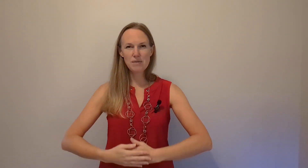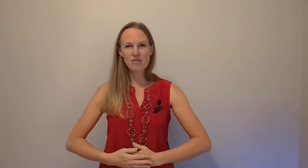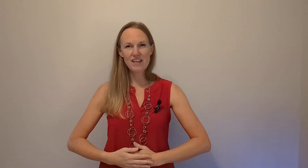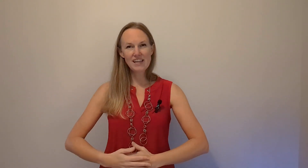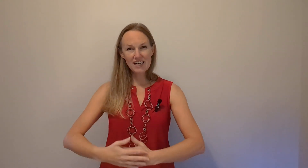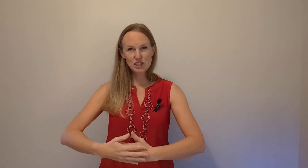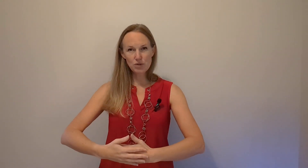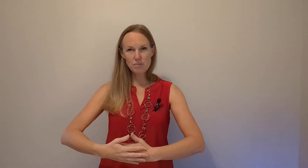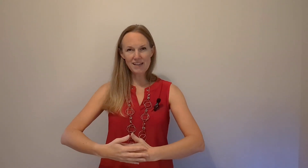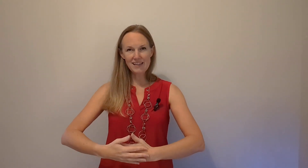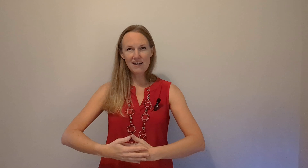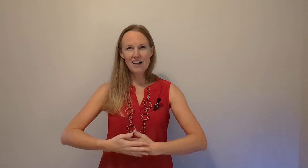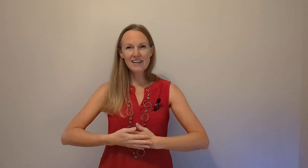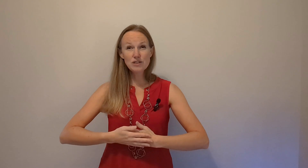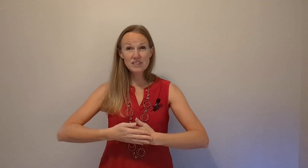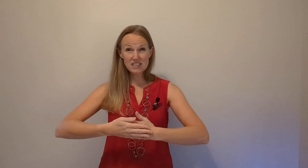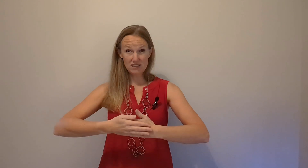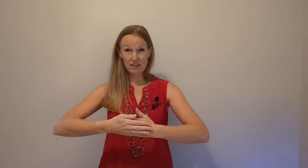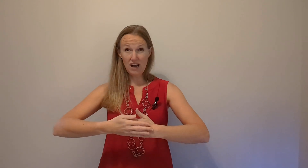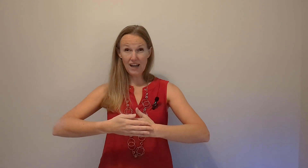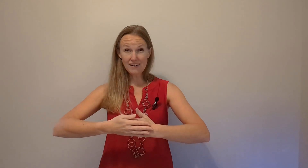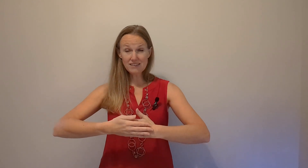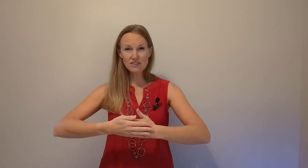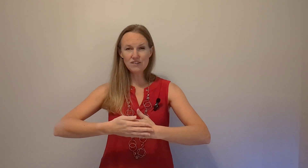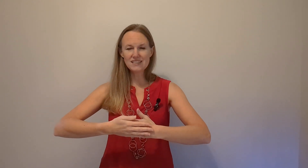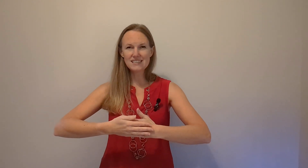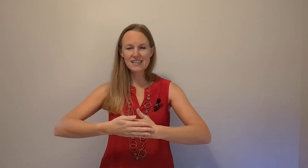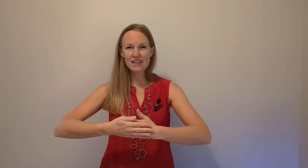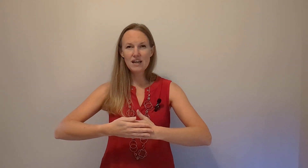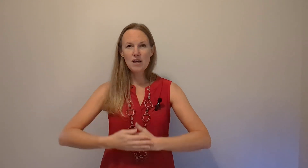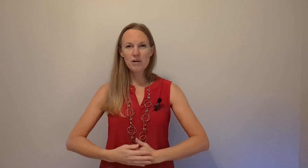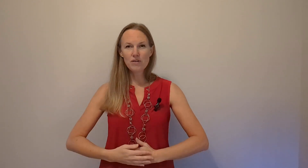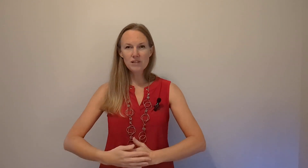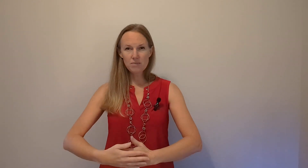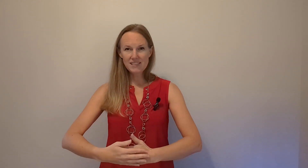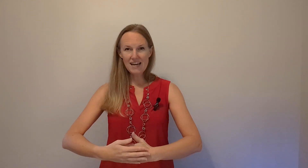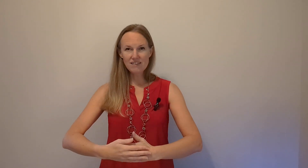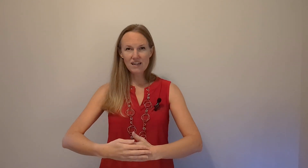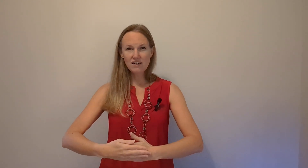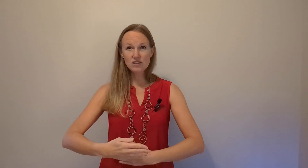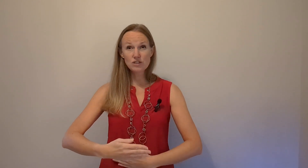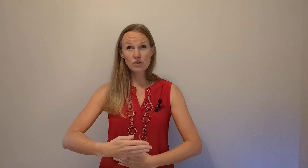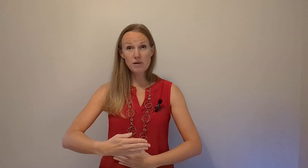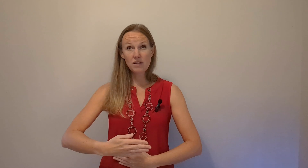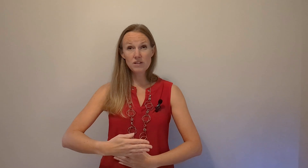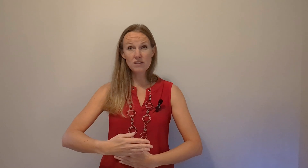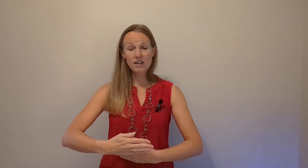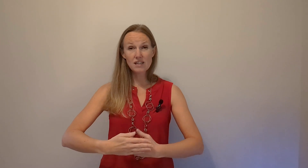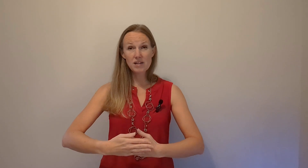but for that, you kind of show the belly. I'm going to do it just a little higher so you can see it, but normally it'd be down here. So you show the belly with your non-dominant